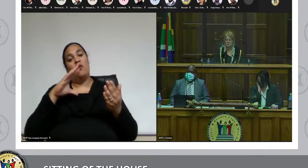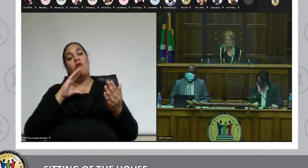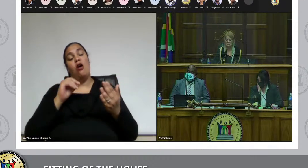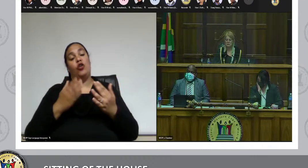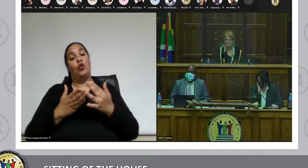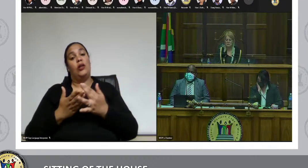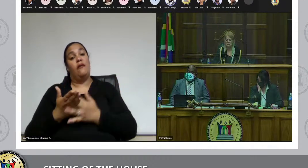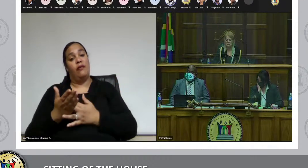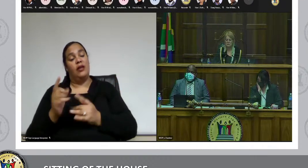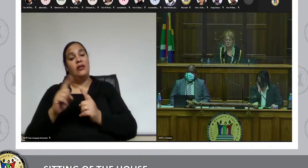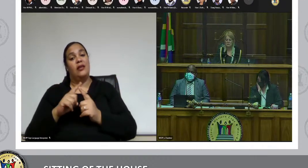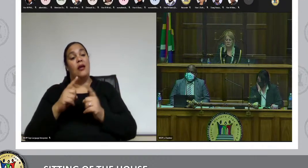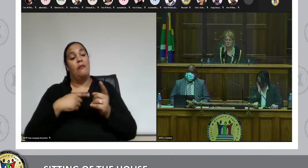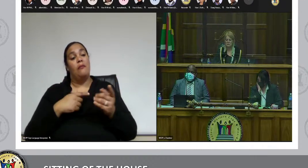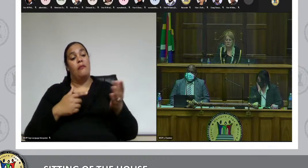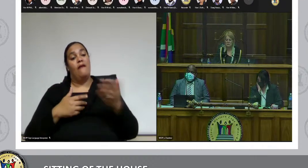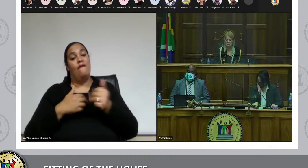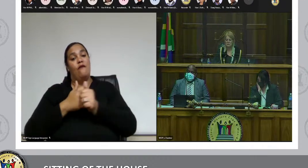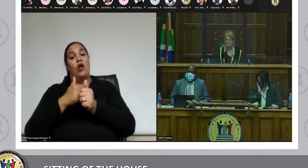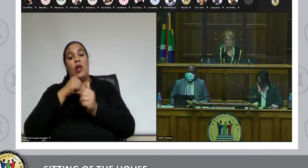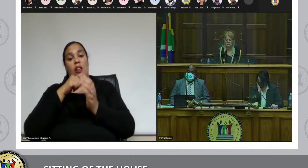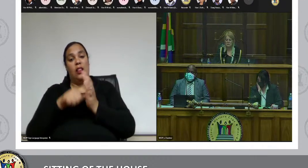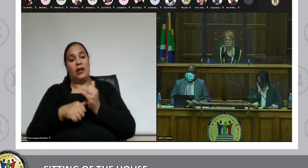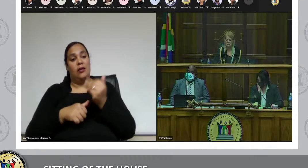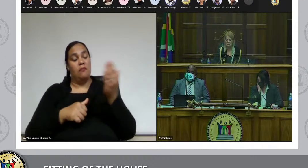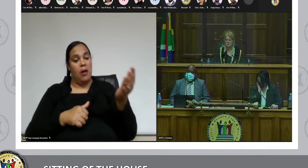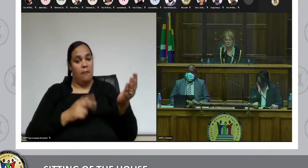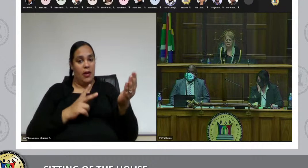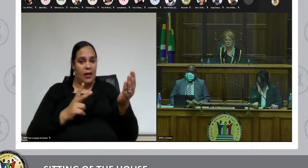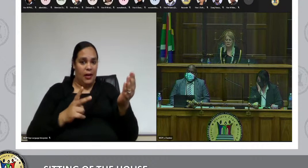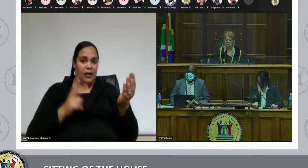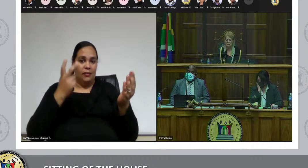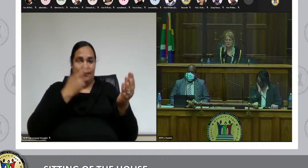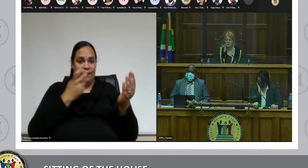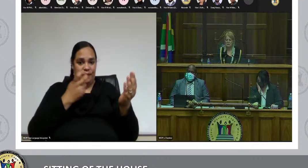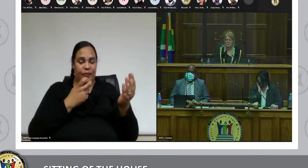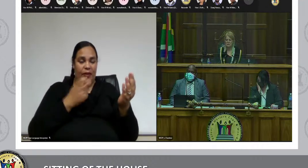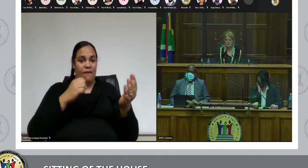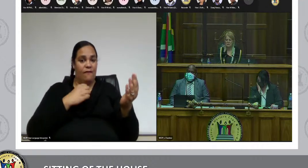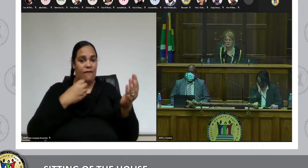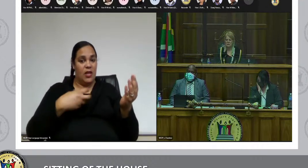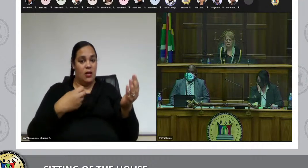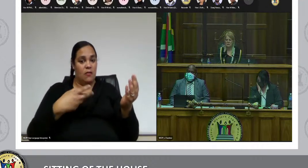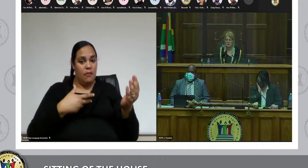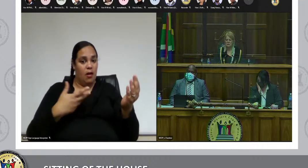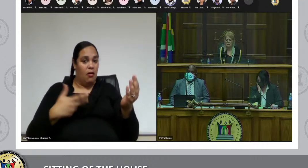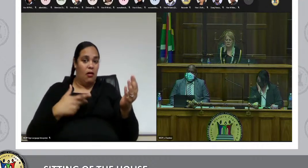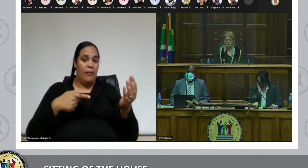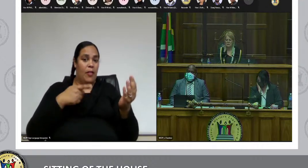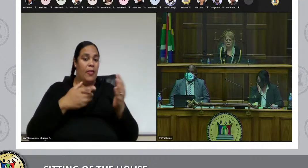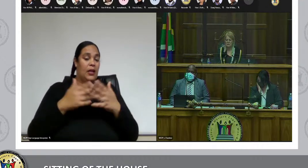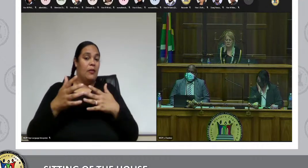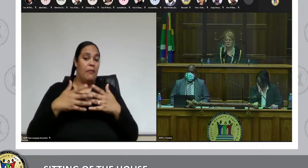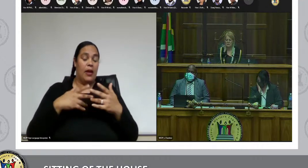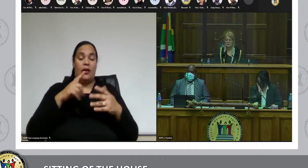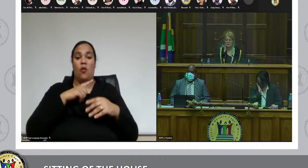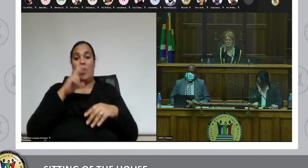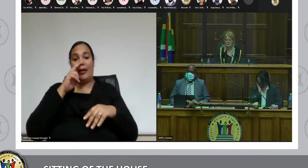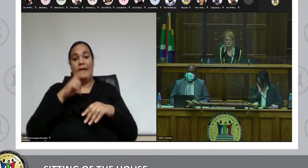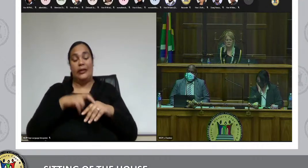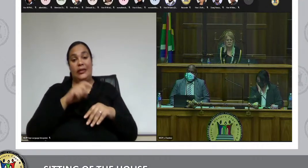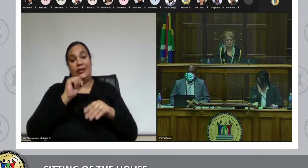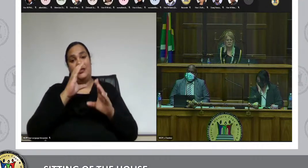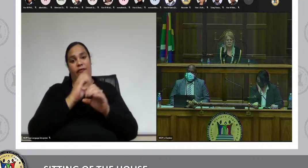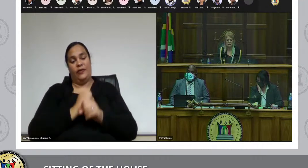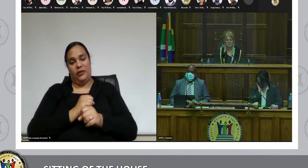intervene. I have since written a follow-up letter to the minister seeking a feedback on this matter as it needs his